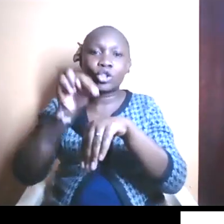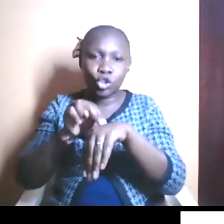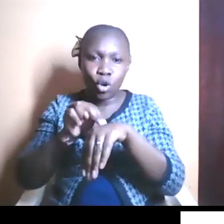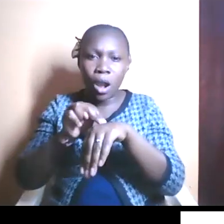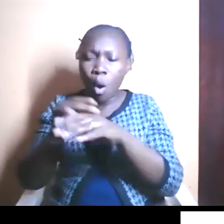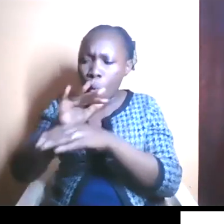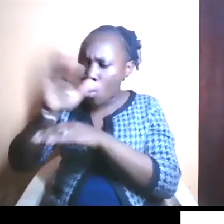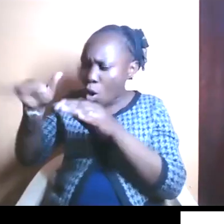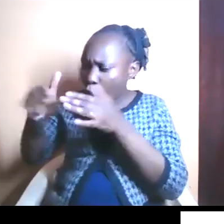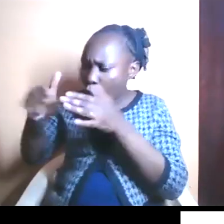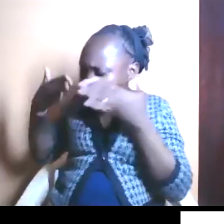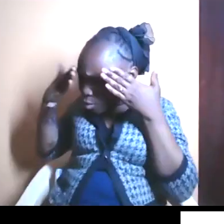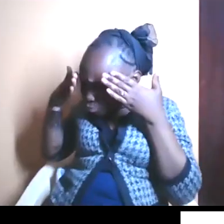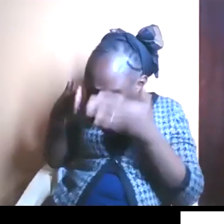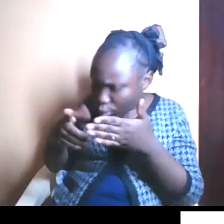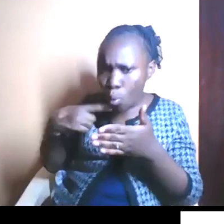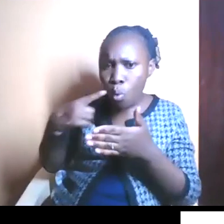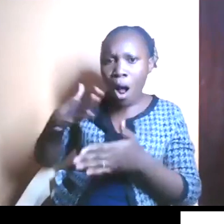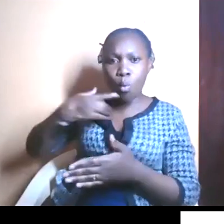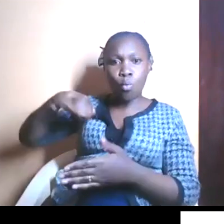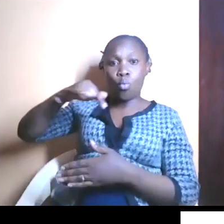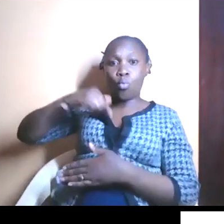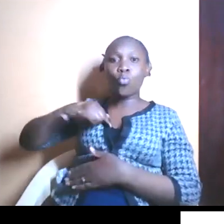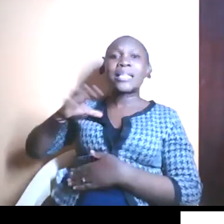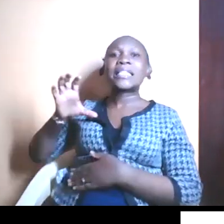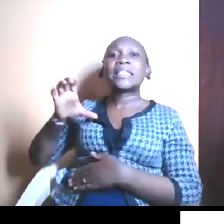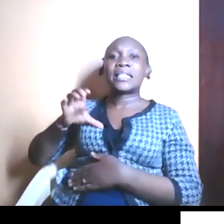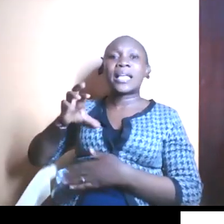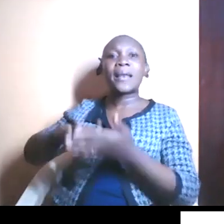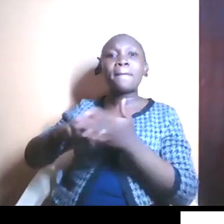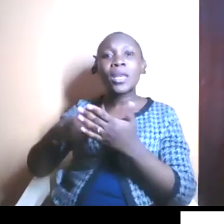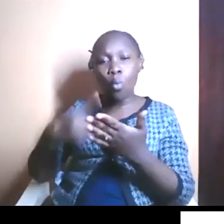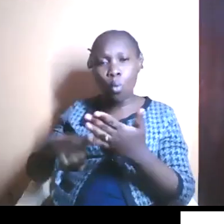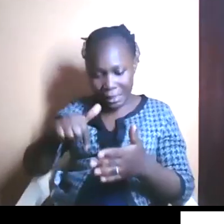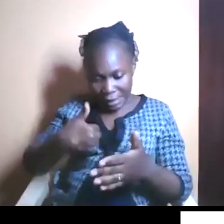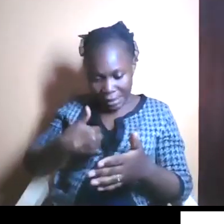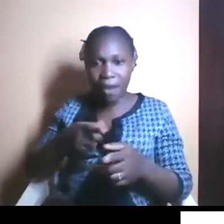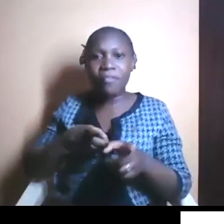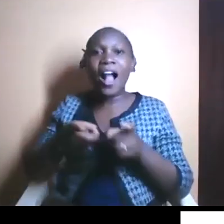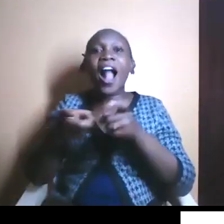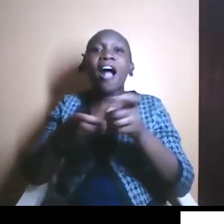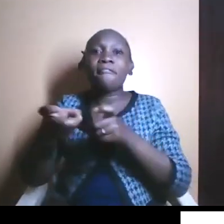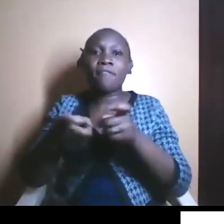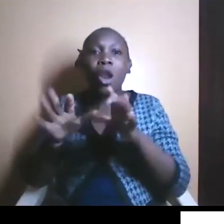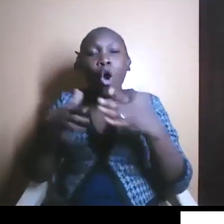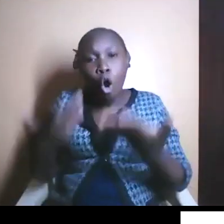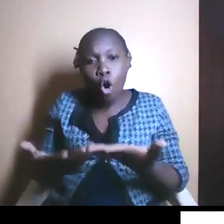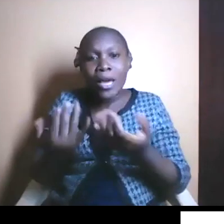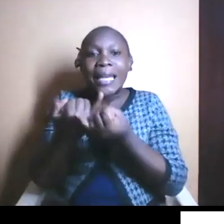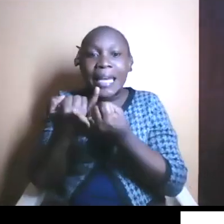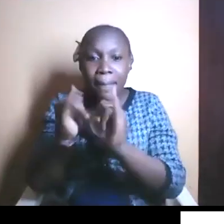the citizens. So sovereignty means self-governance or independence, self-rule